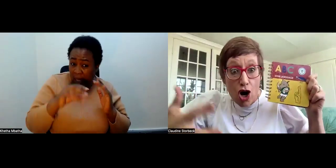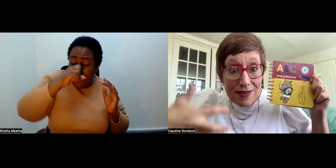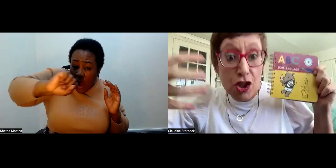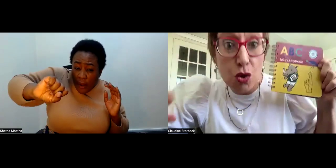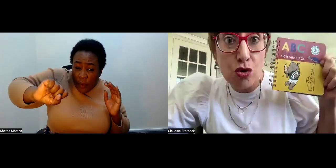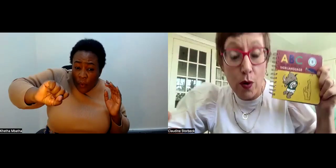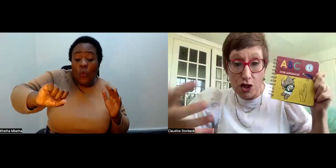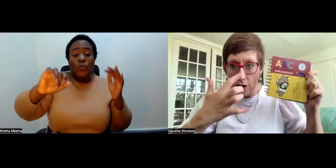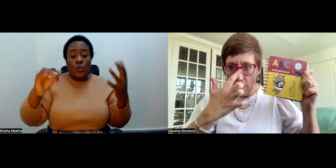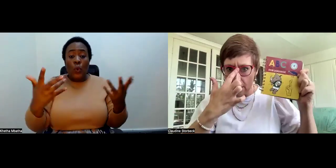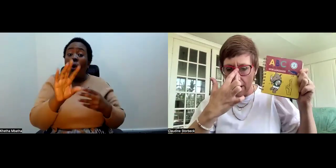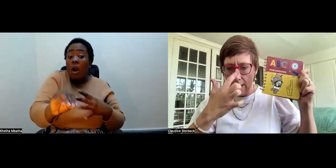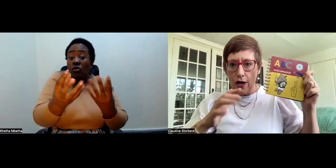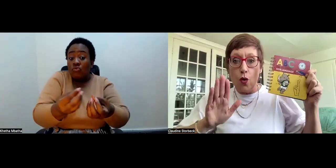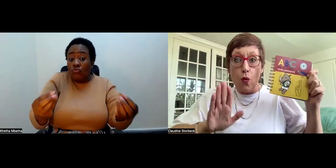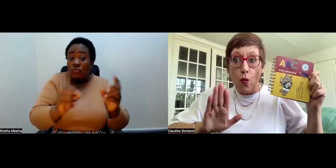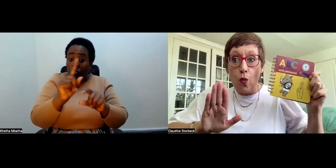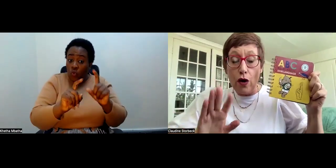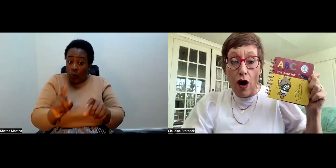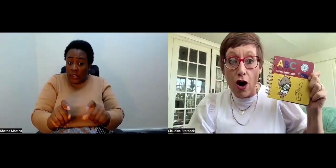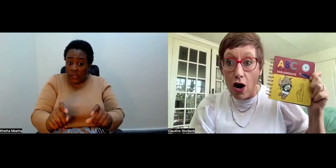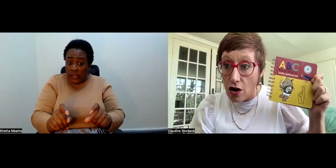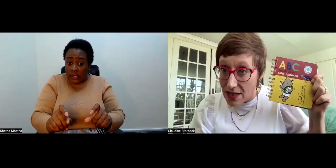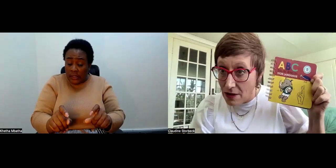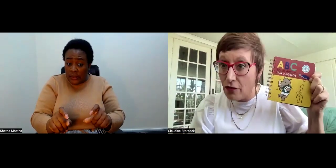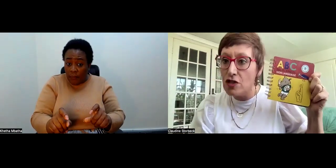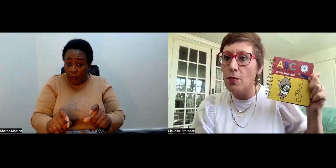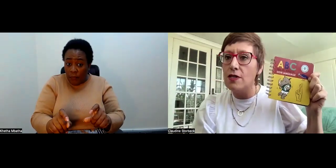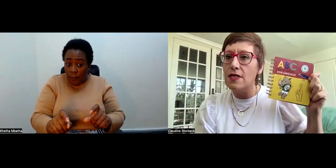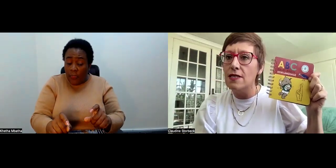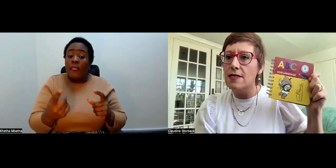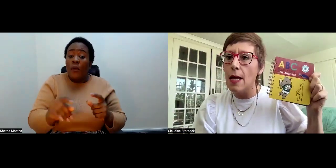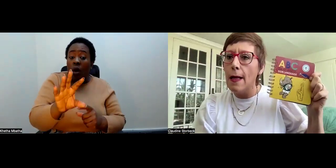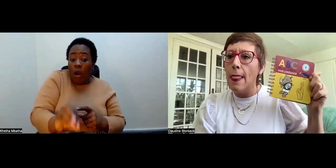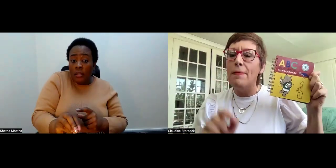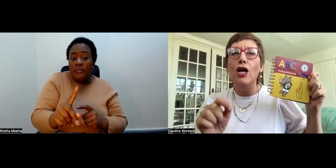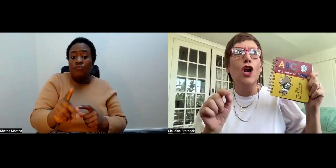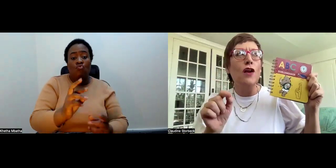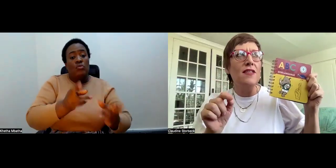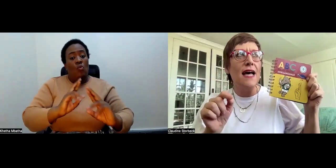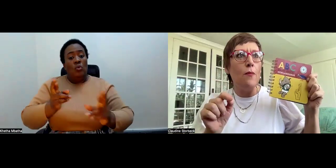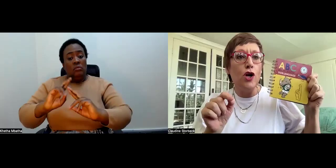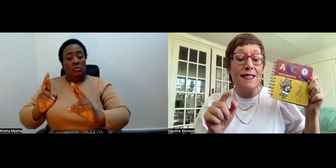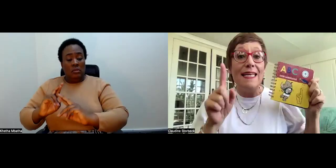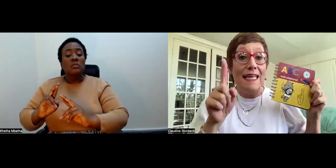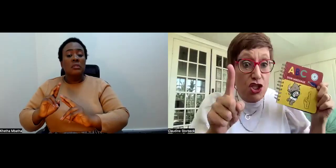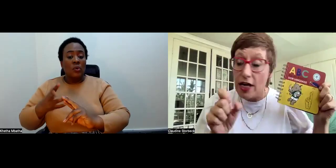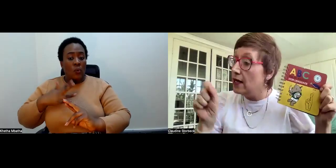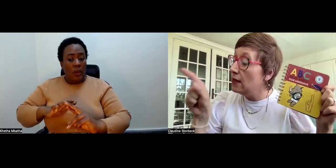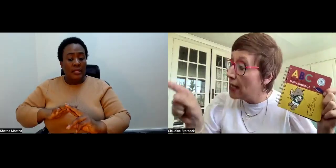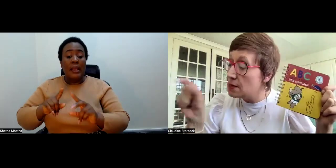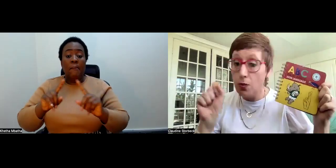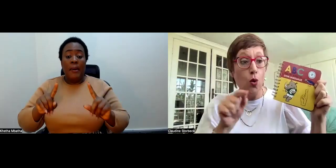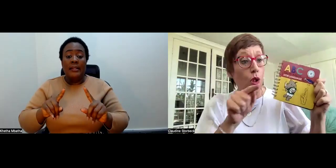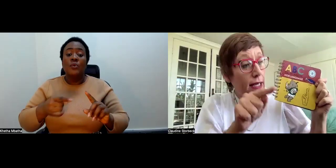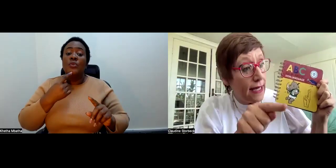So we're asking children questions. We're asking them for responses. But a lot of the time, we're not saying, yes,